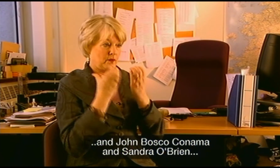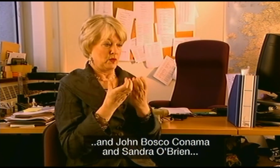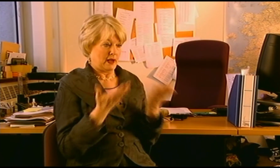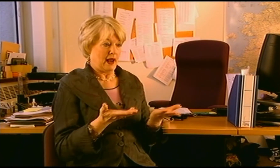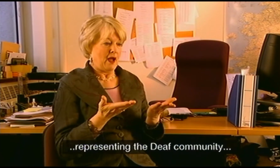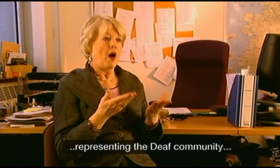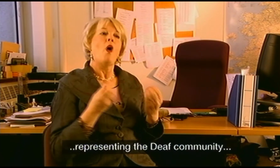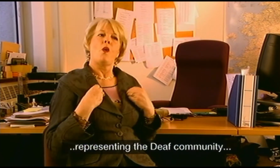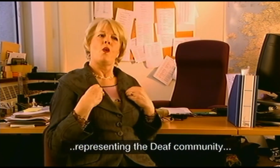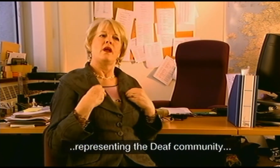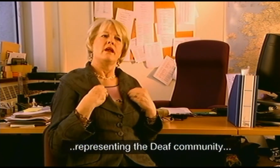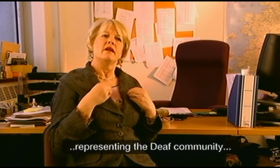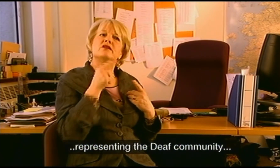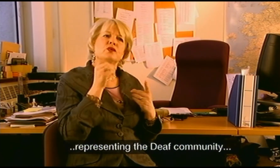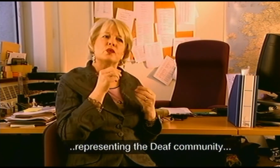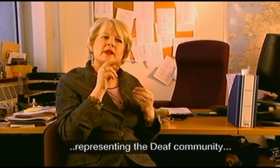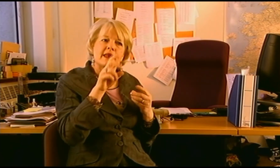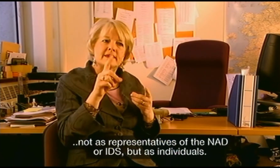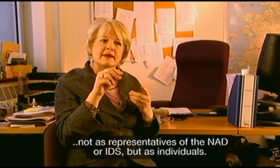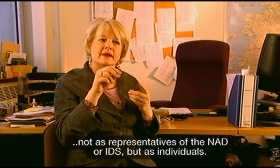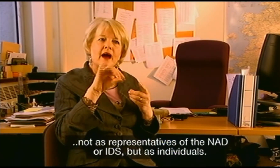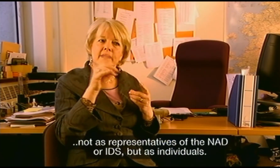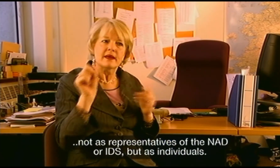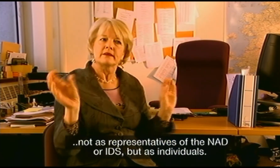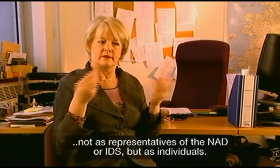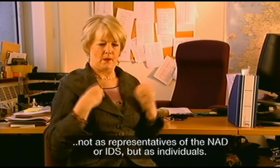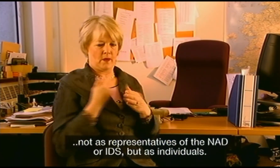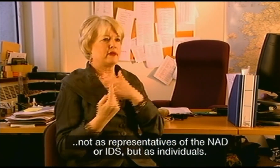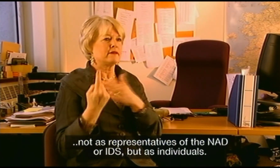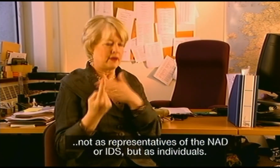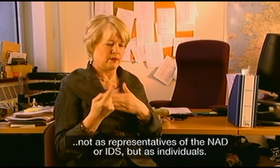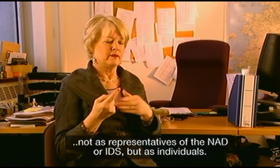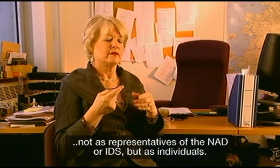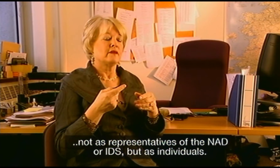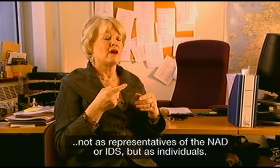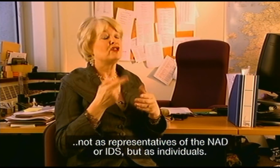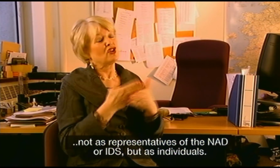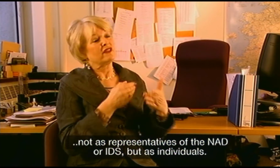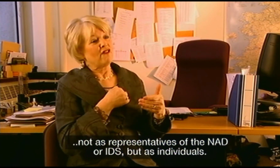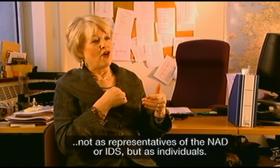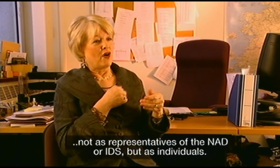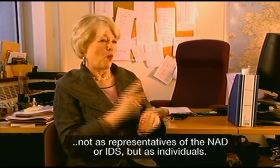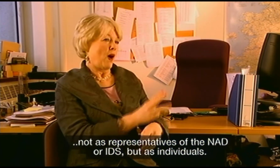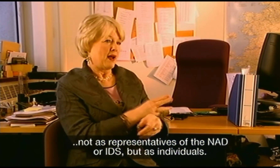O'Brien representing the deaf community. Not as representatives of the NAD or IDS, but as